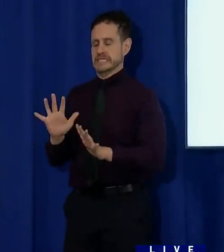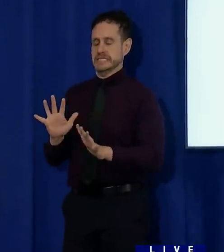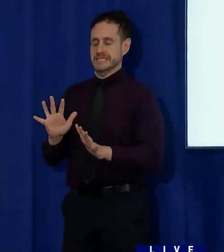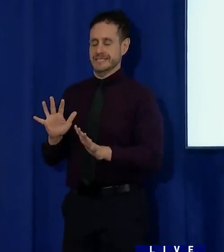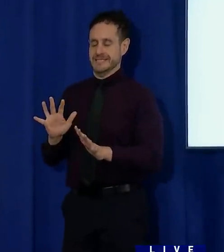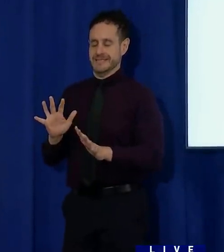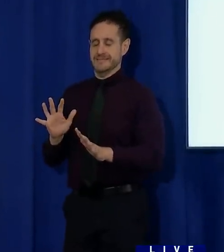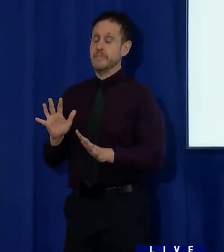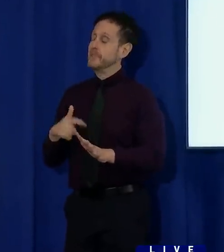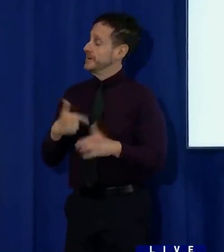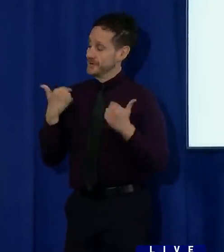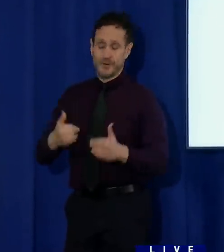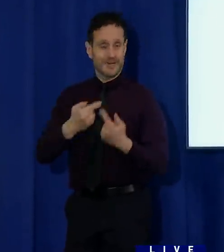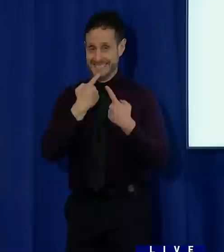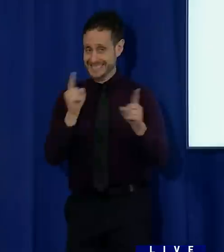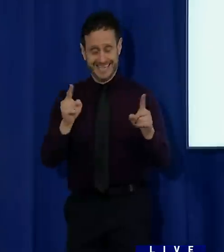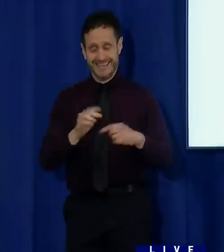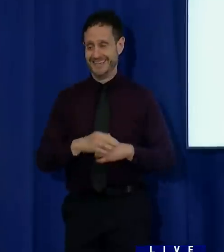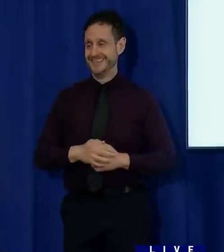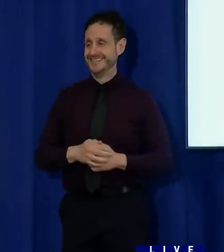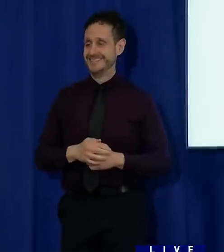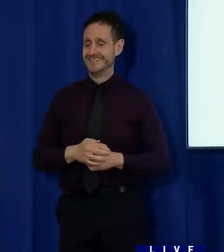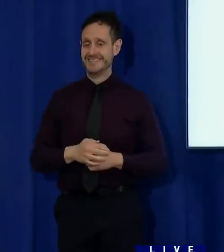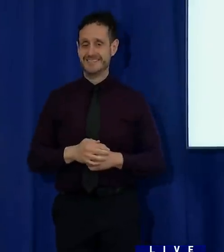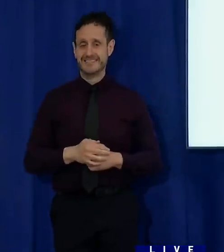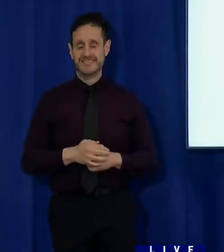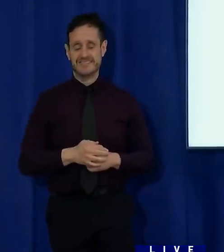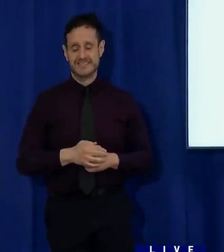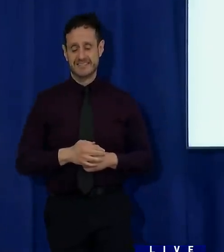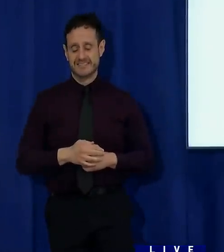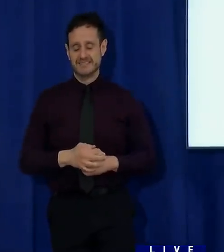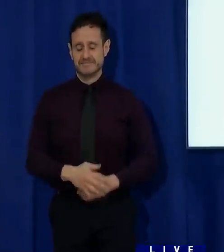say it anyway. One of the things that